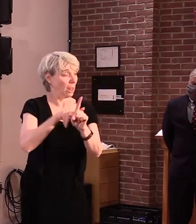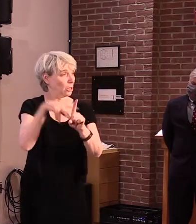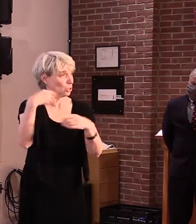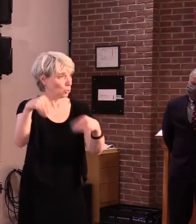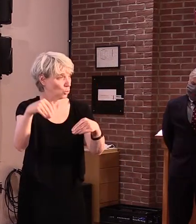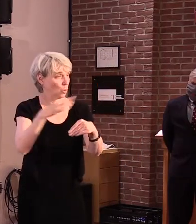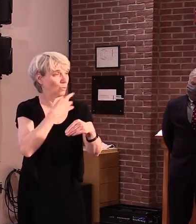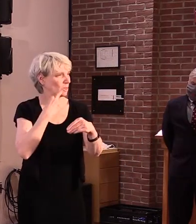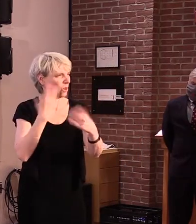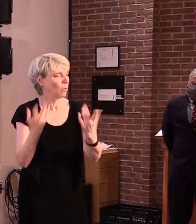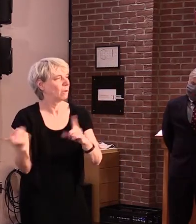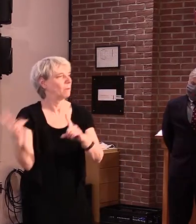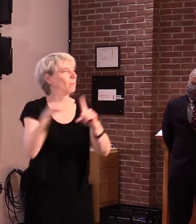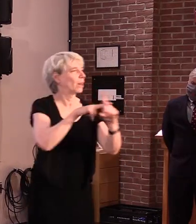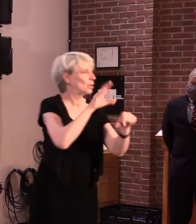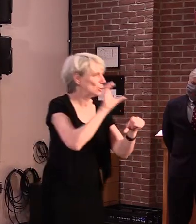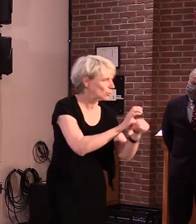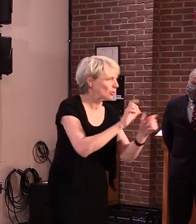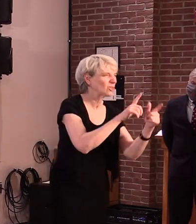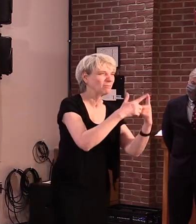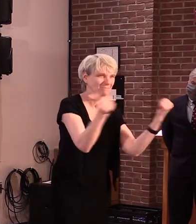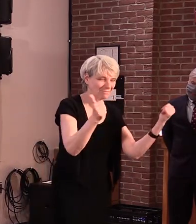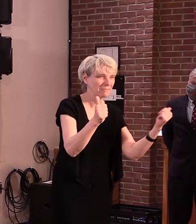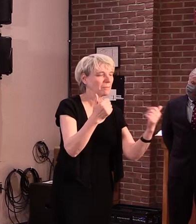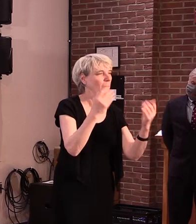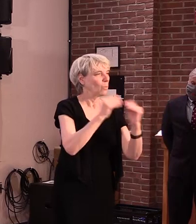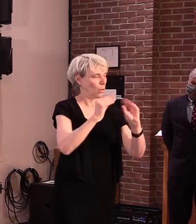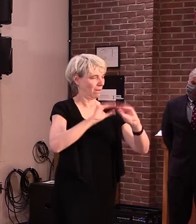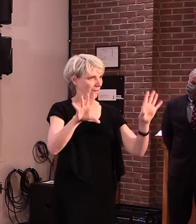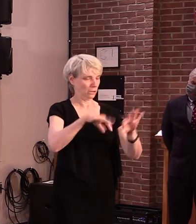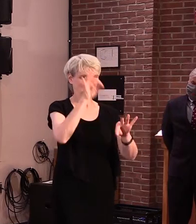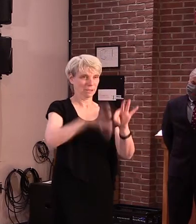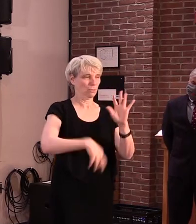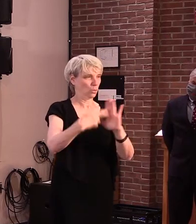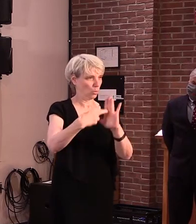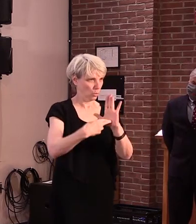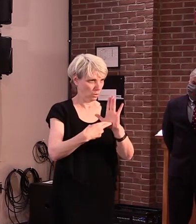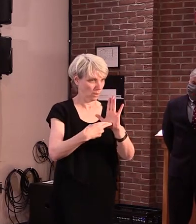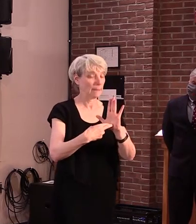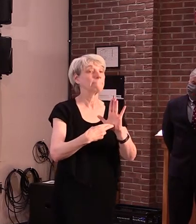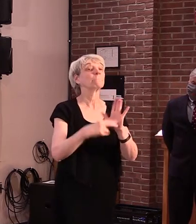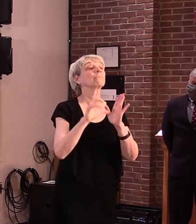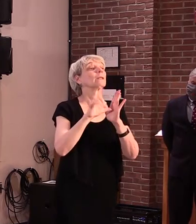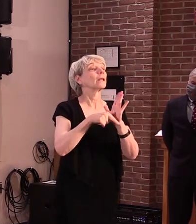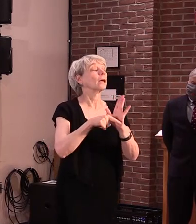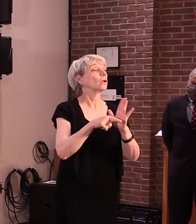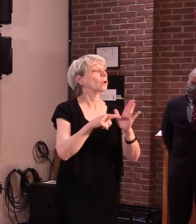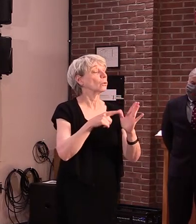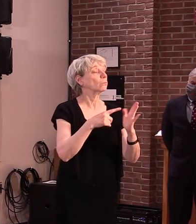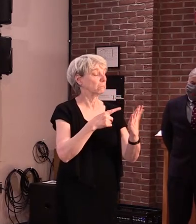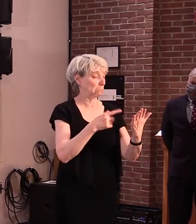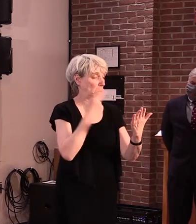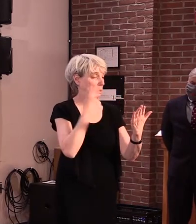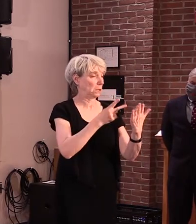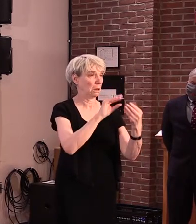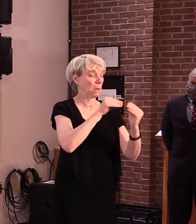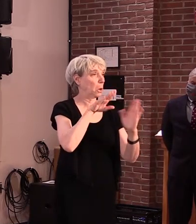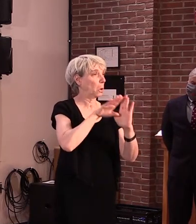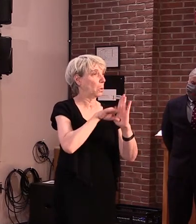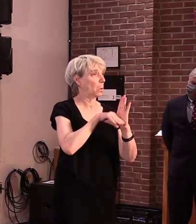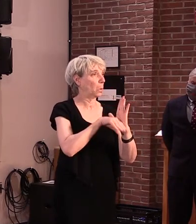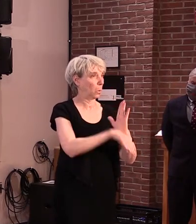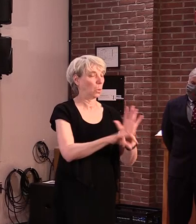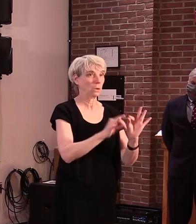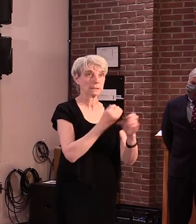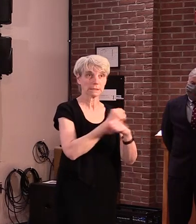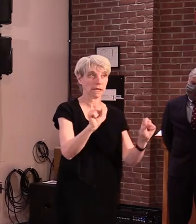from 25% of occupancy to something better when the numbers provide for safety of